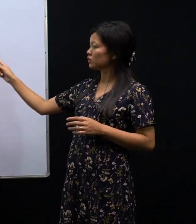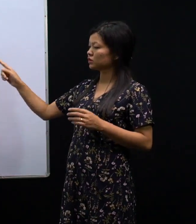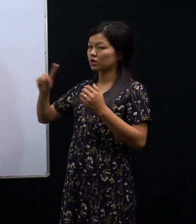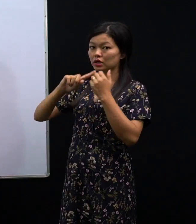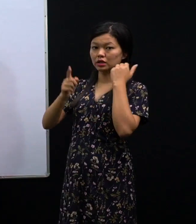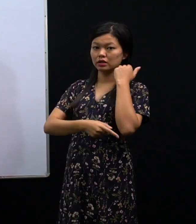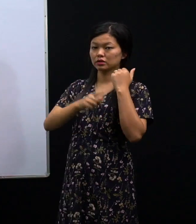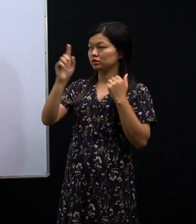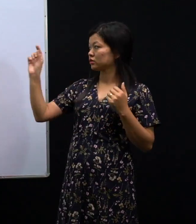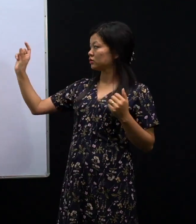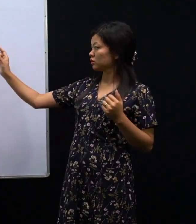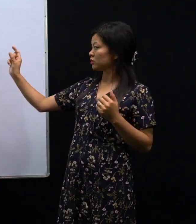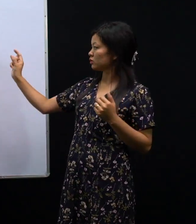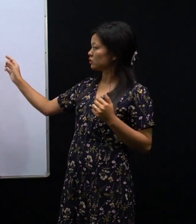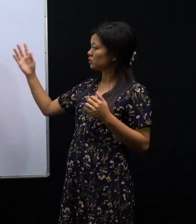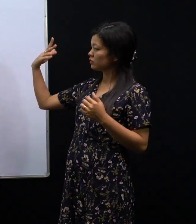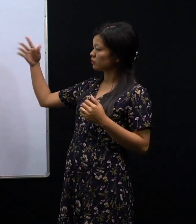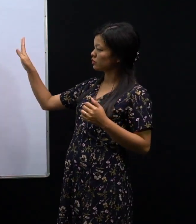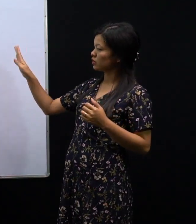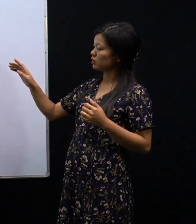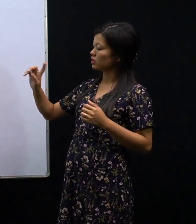2 into first into second,